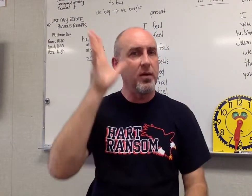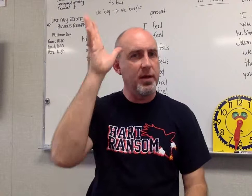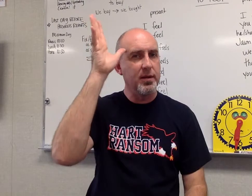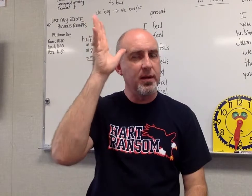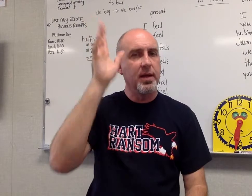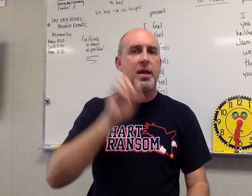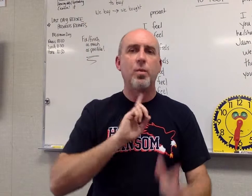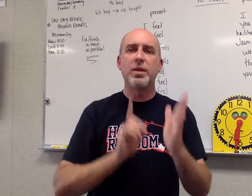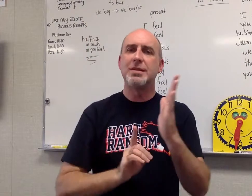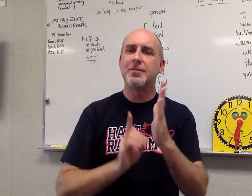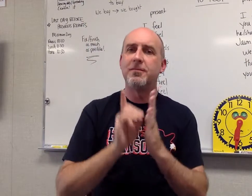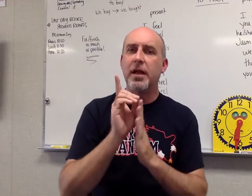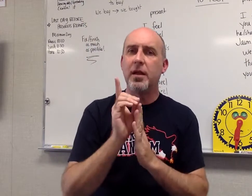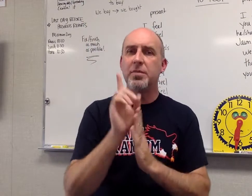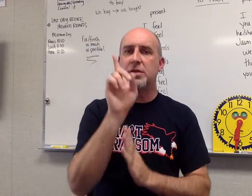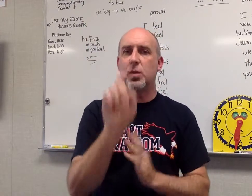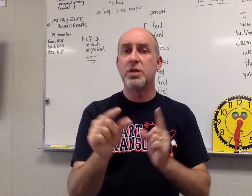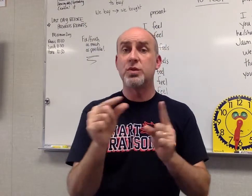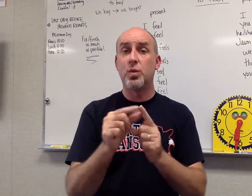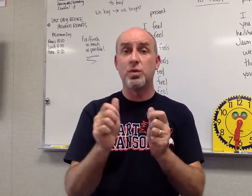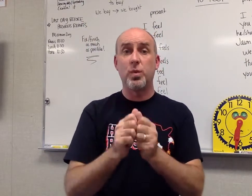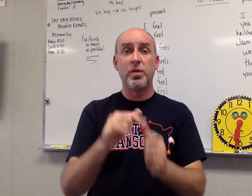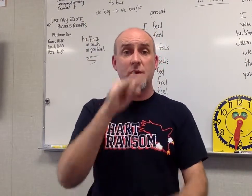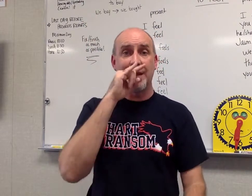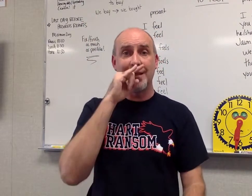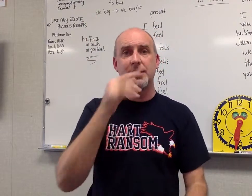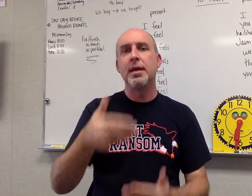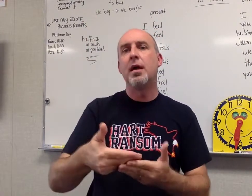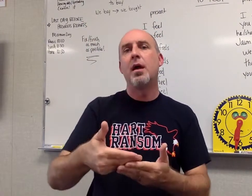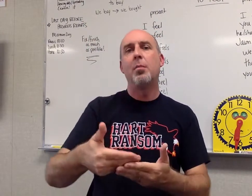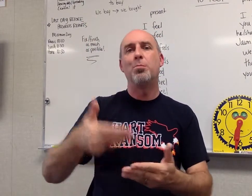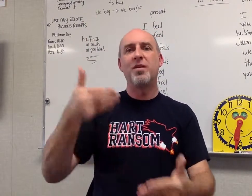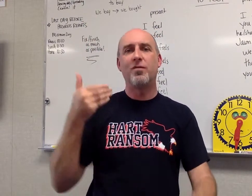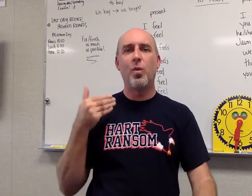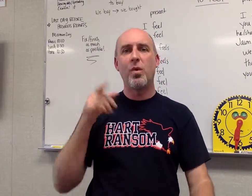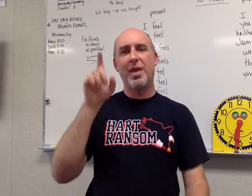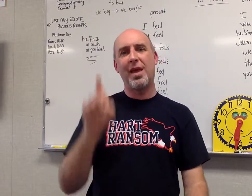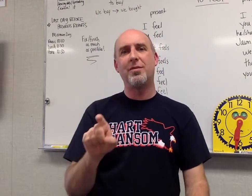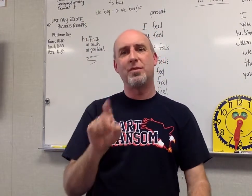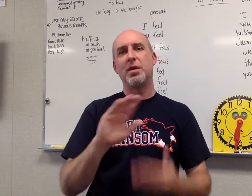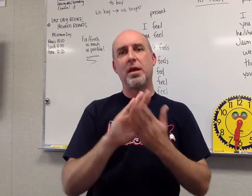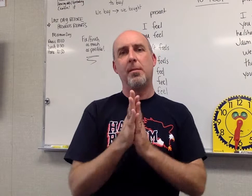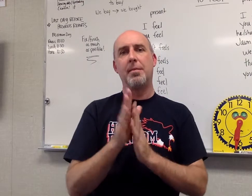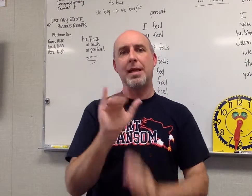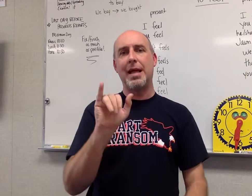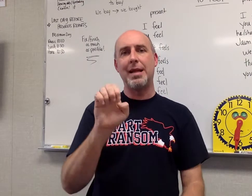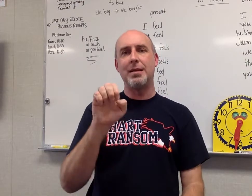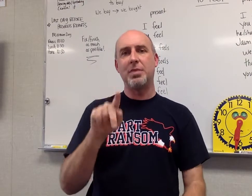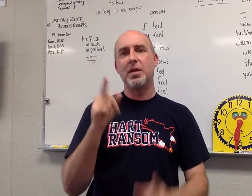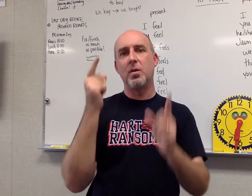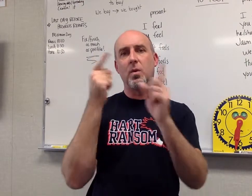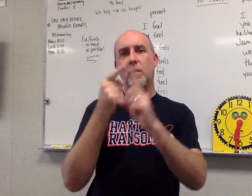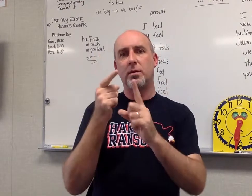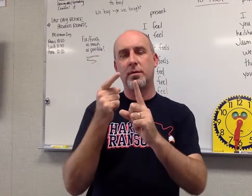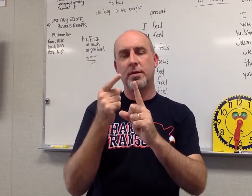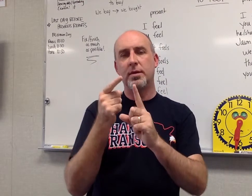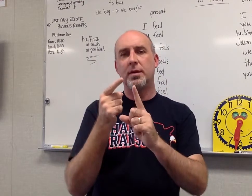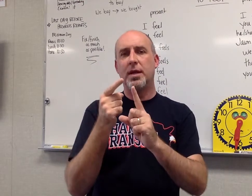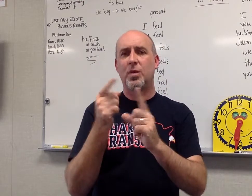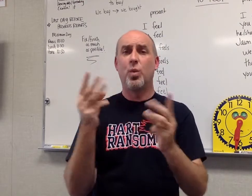parent and really develop these question words with your kids before they have to become an IEP goal. And